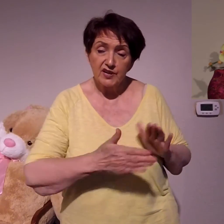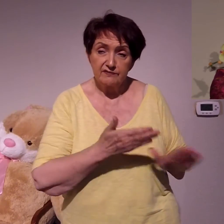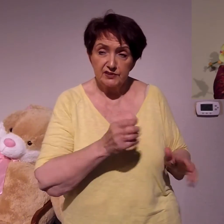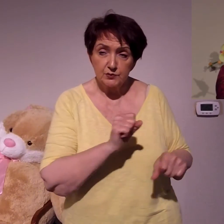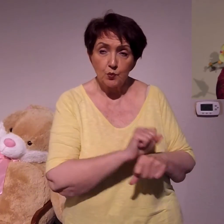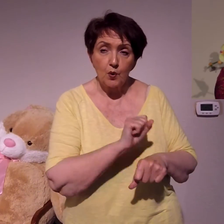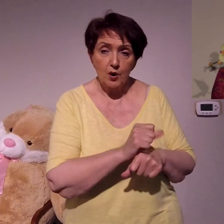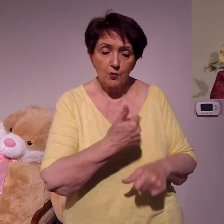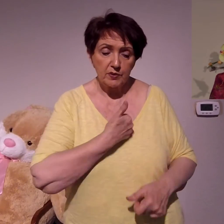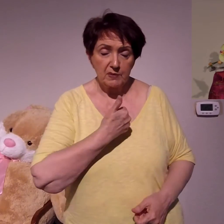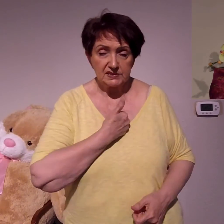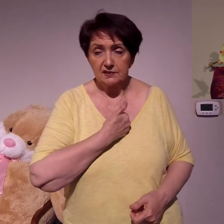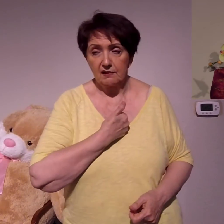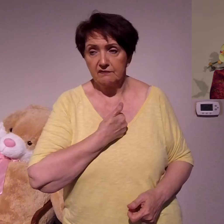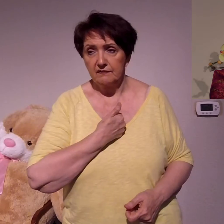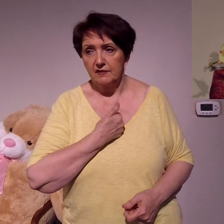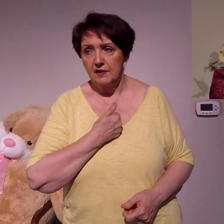breast cancer.